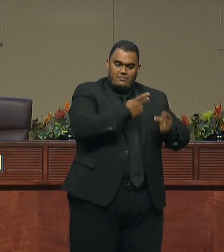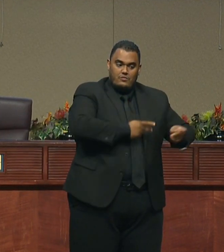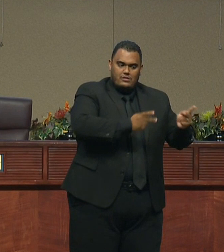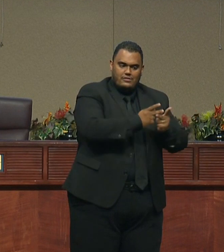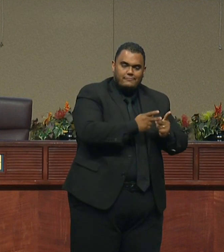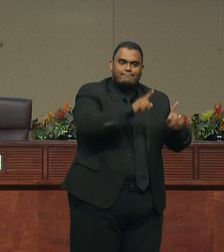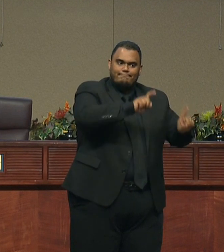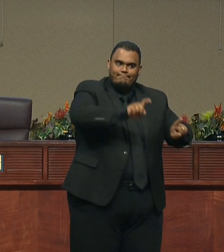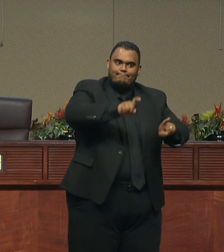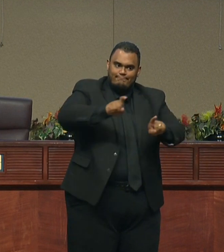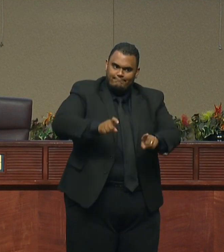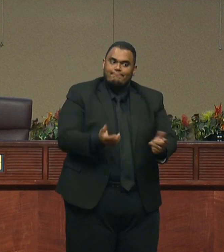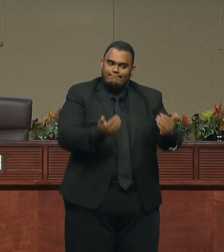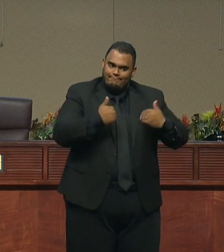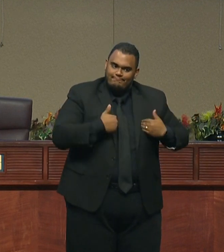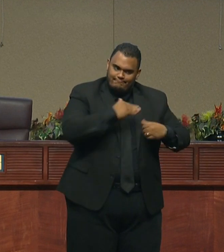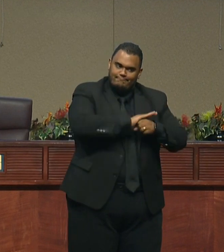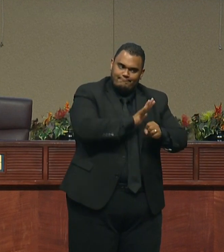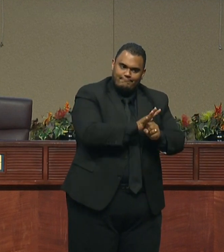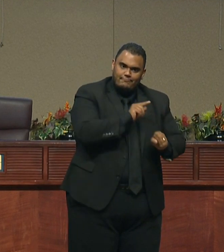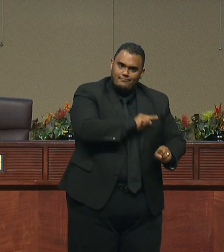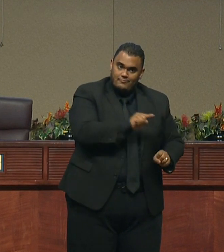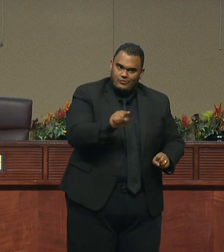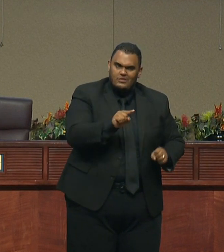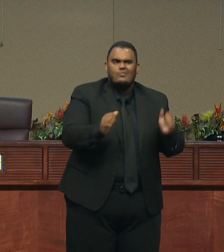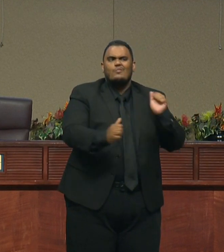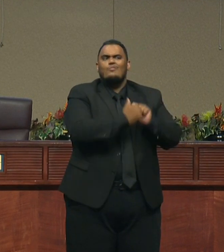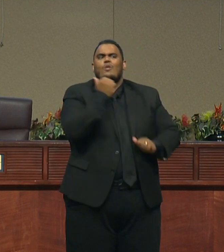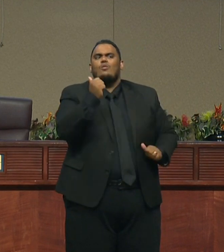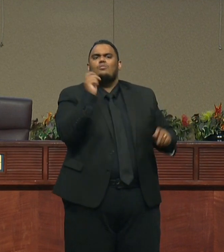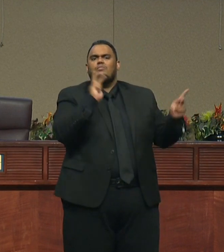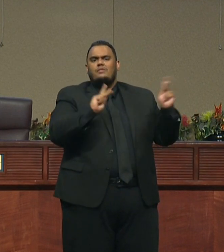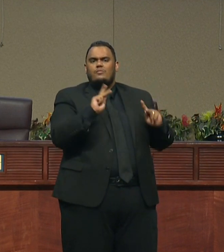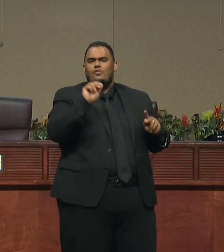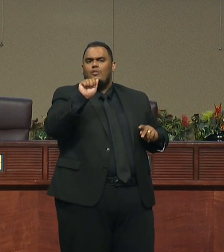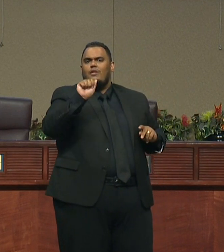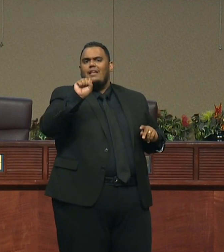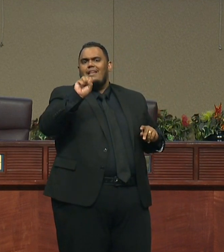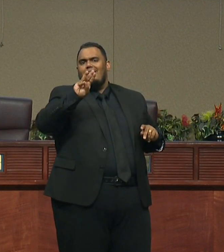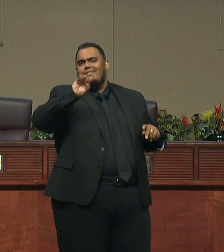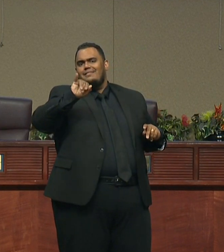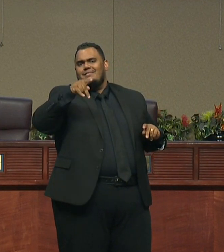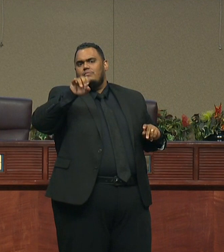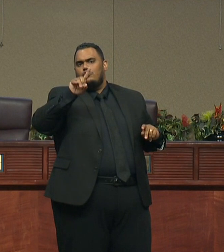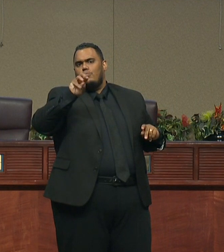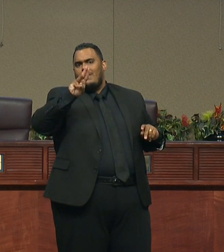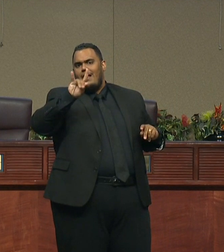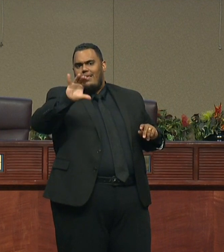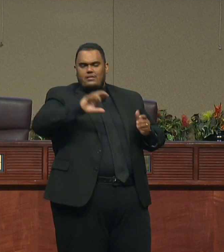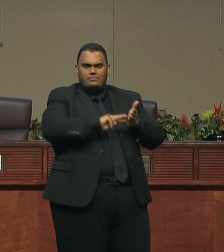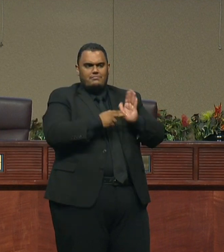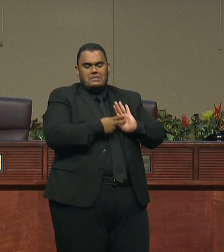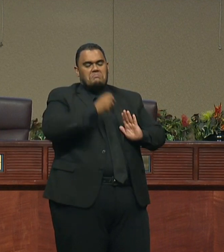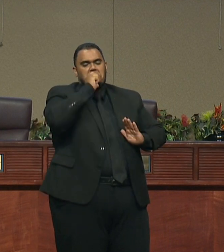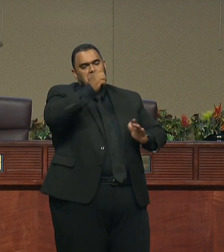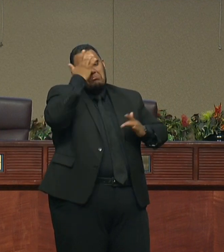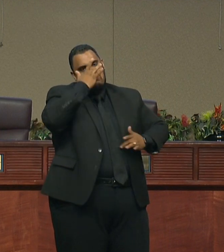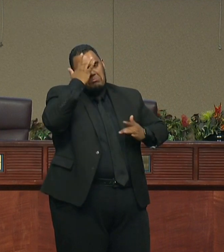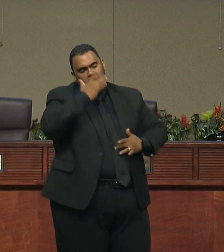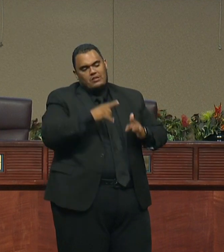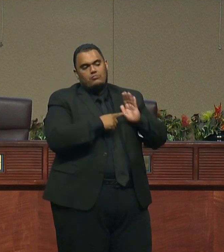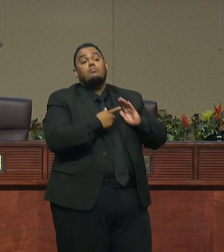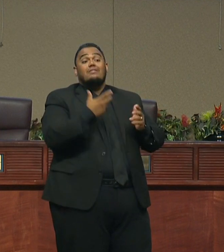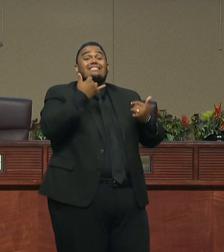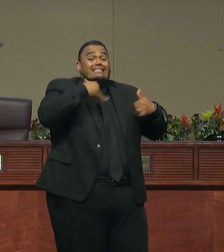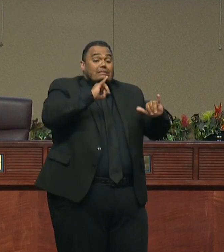positive results. Although most of those are asymptomatic, it is critically important that we protect them. But also, it gives